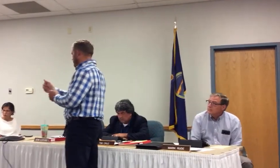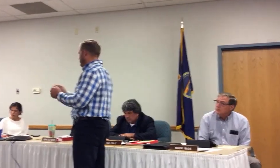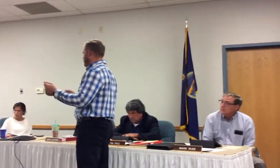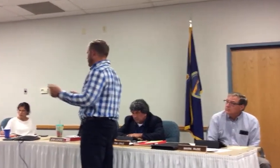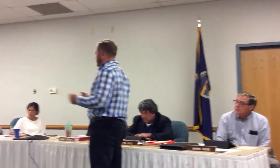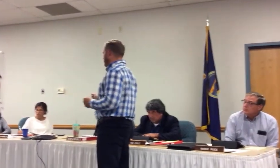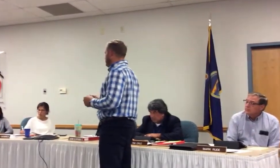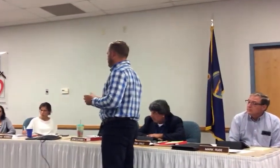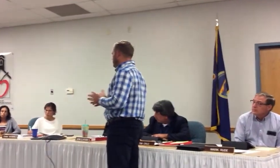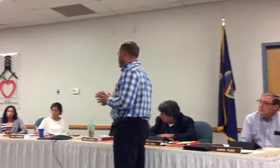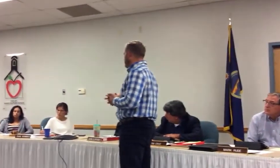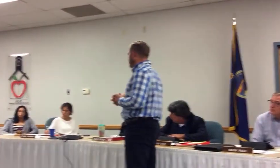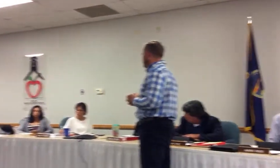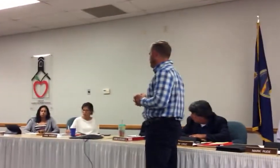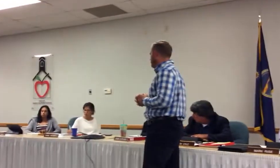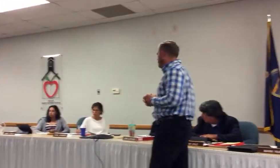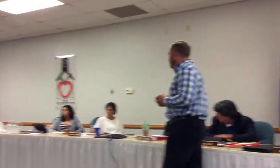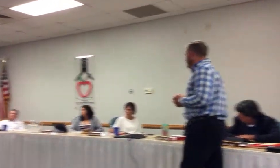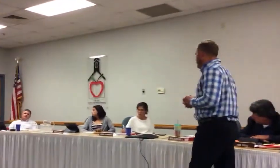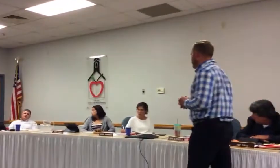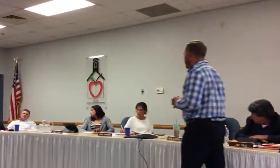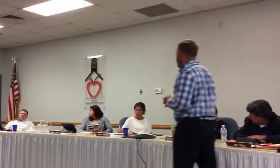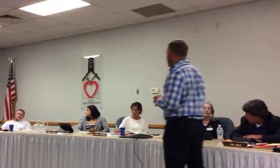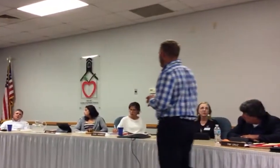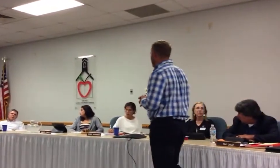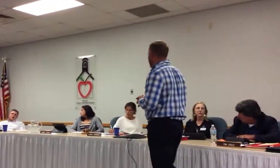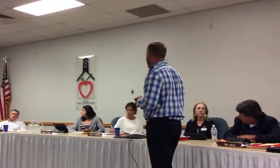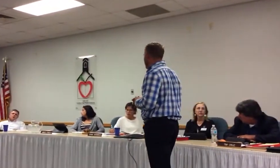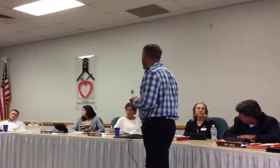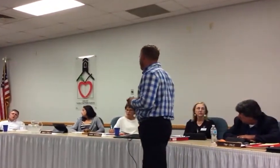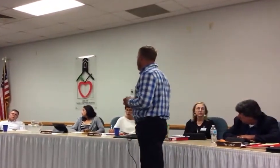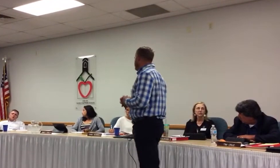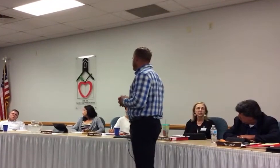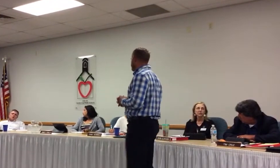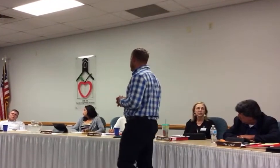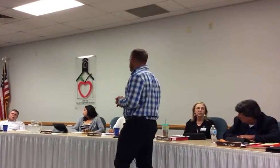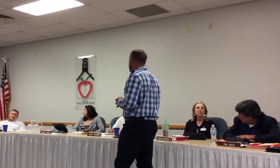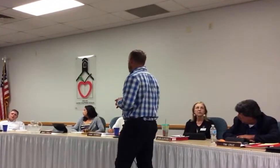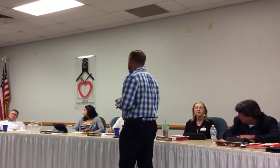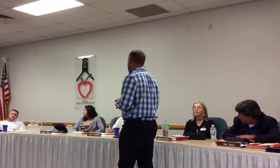thing. Yeah, well, I would like to, it'd be interesting to know,